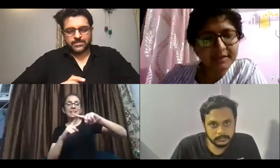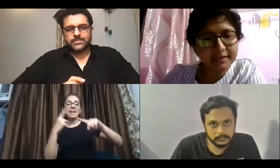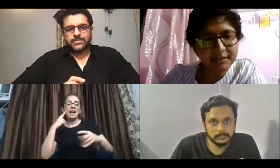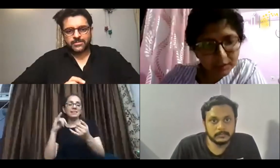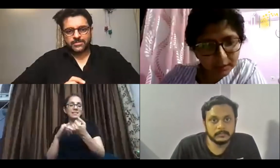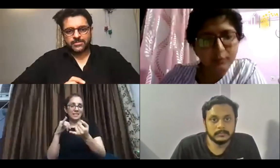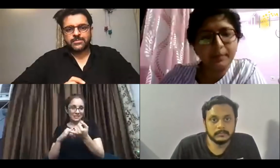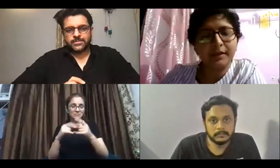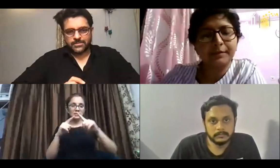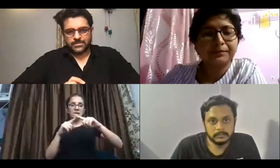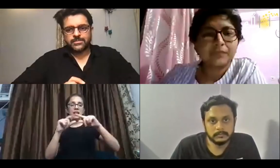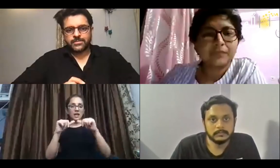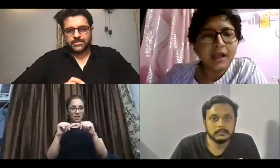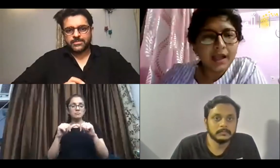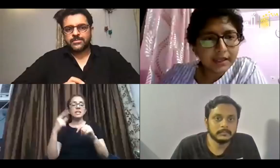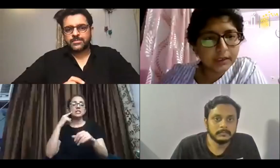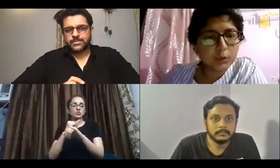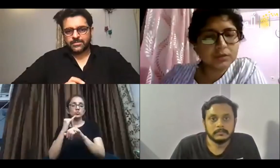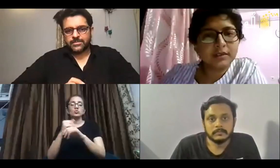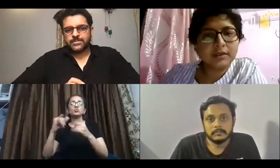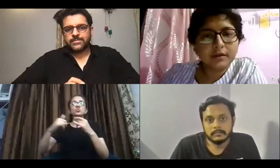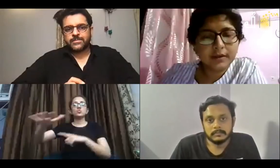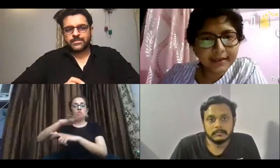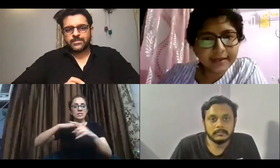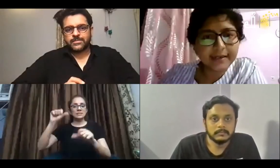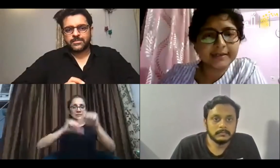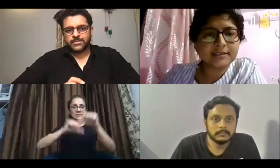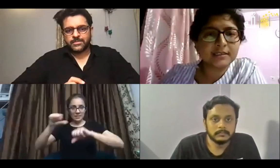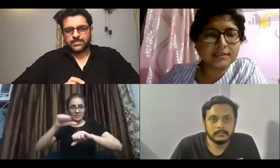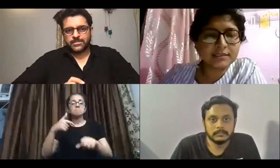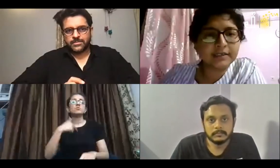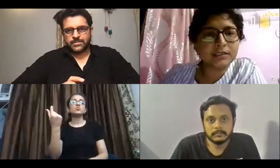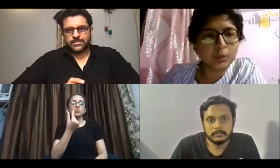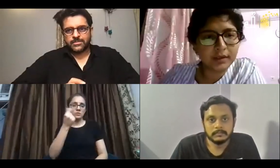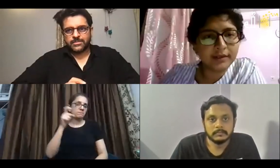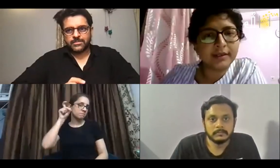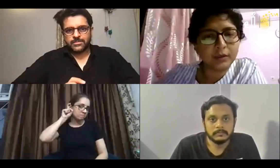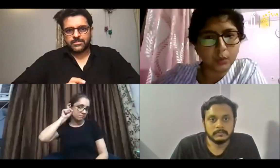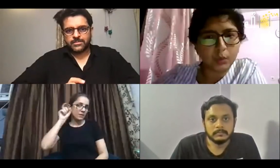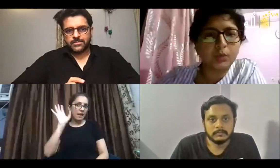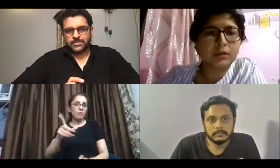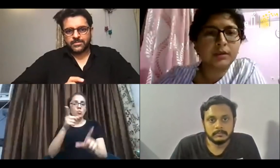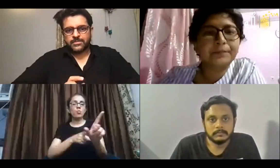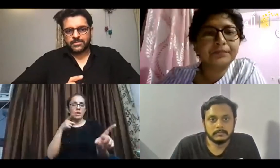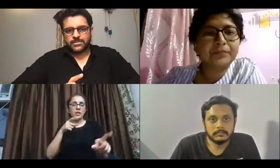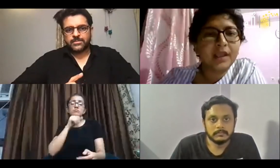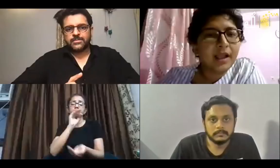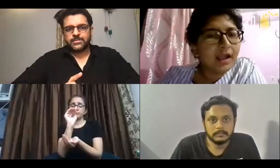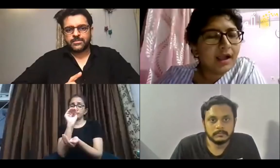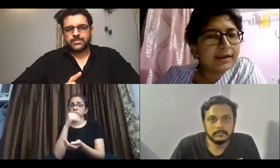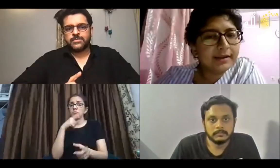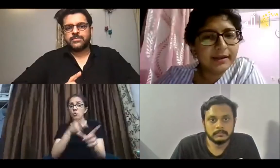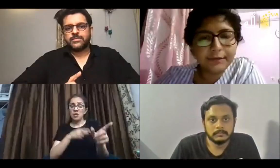Social Sciences, Mumbai. I used hearing aids since 1 year old.